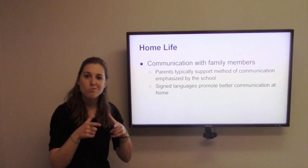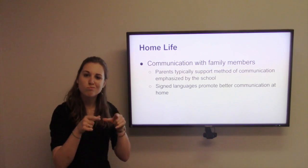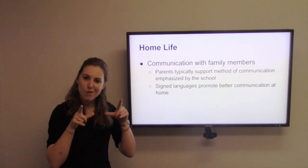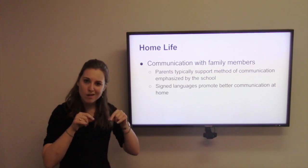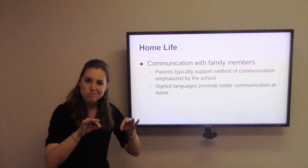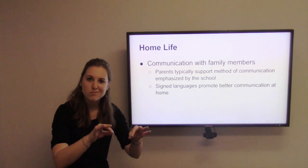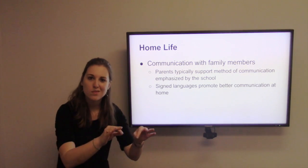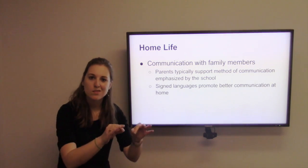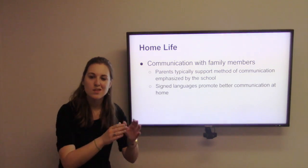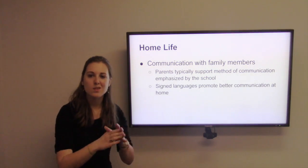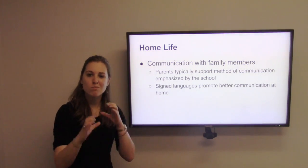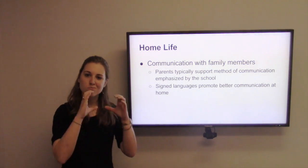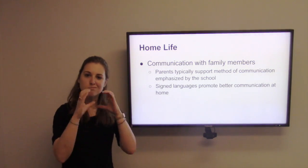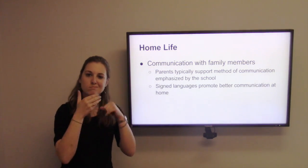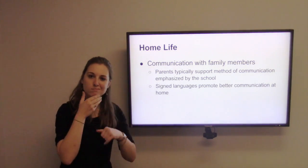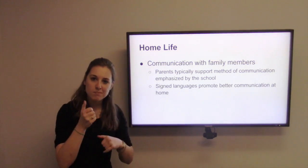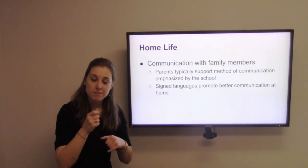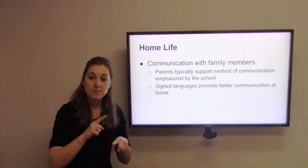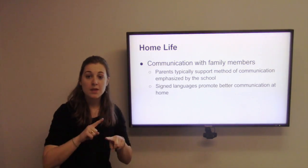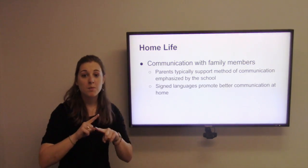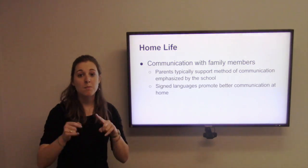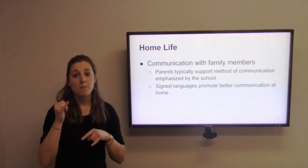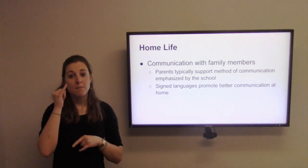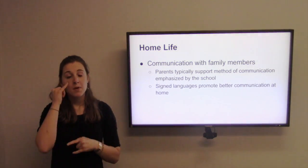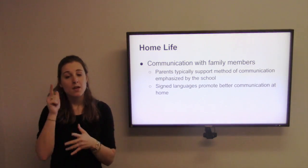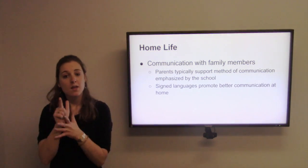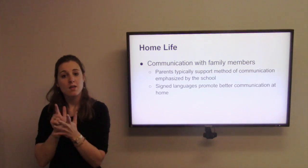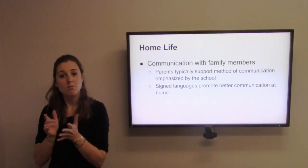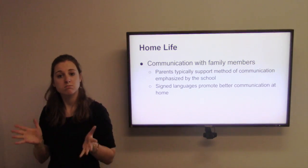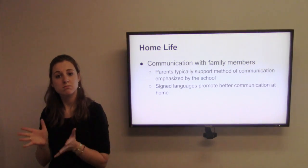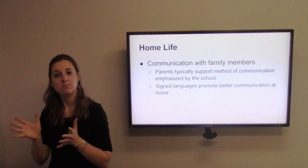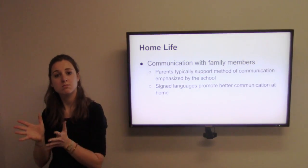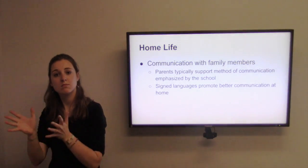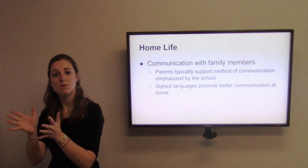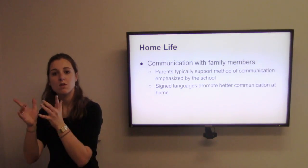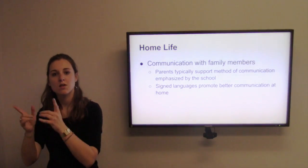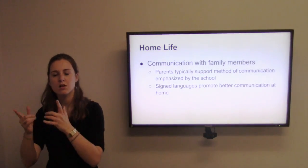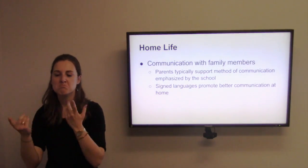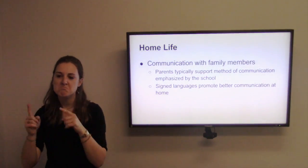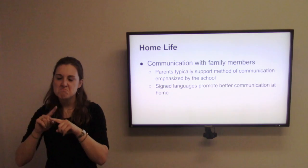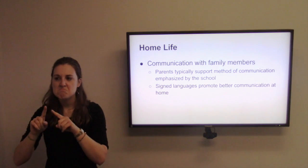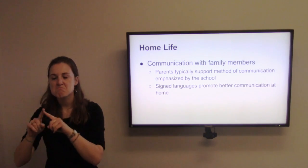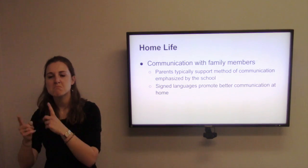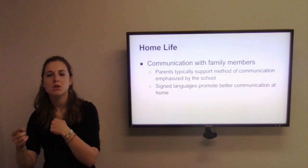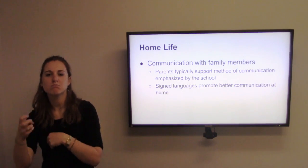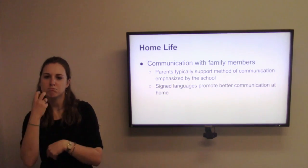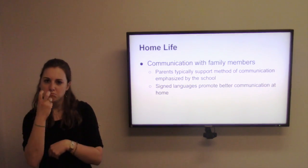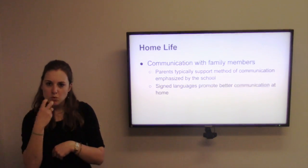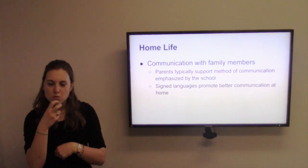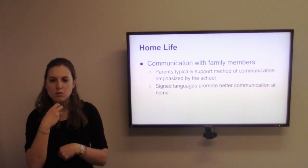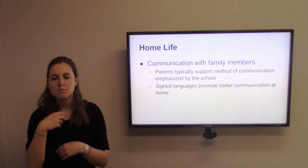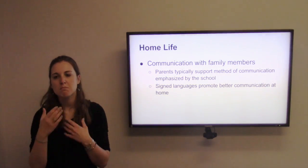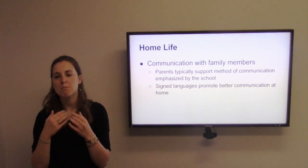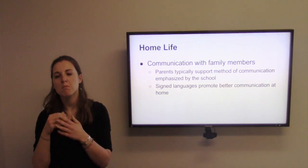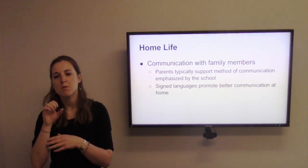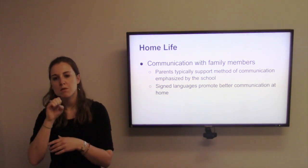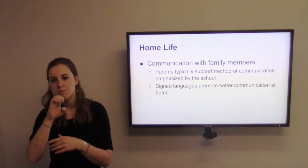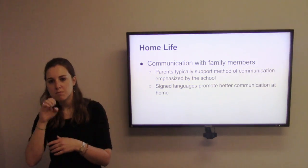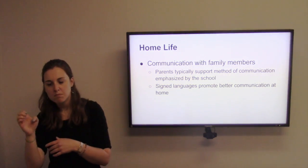Ultimately, students acquire language. They communicate better. But when law supports different forms of communication, such as oralism